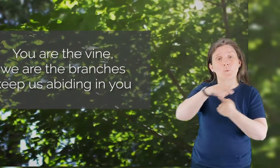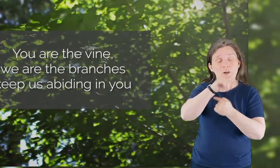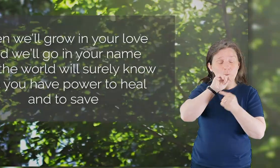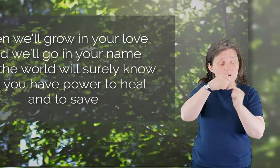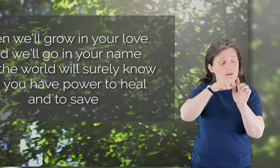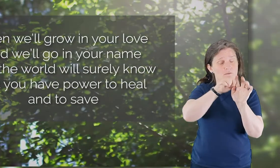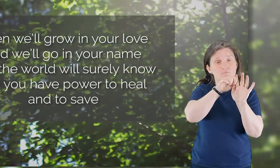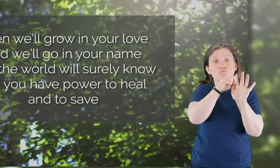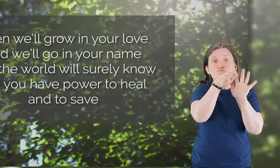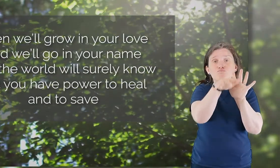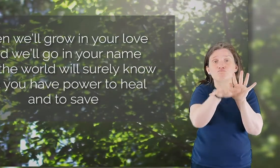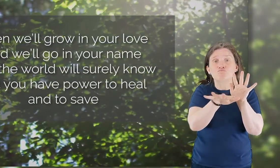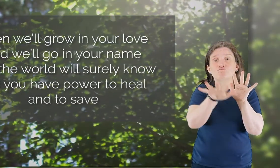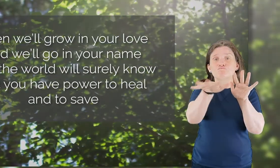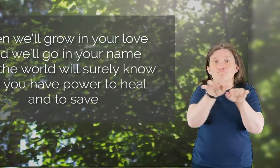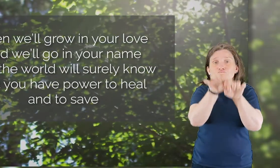Then we'll grow